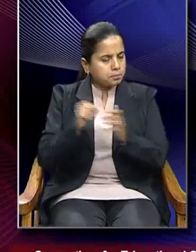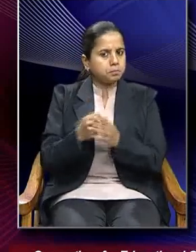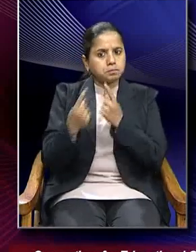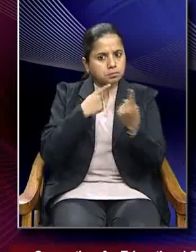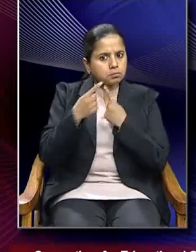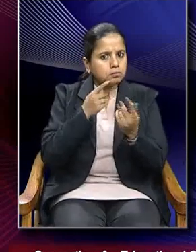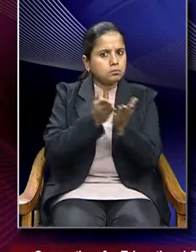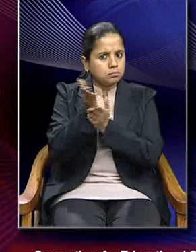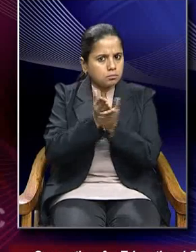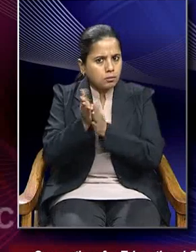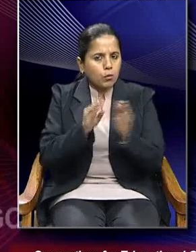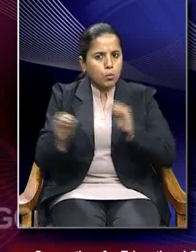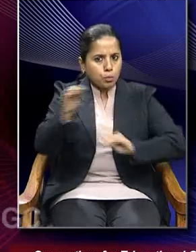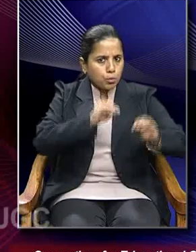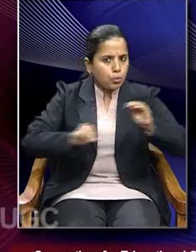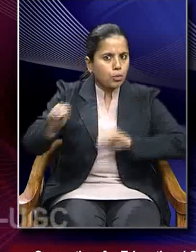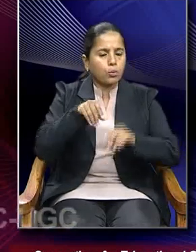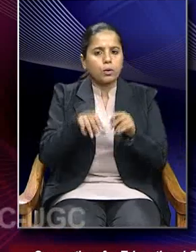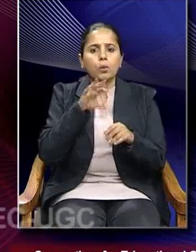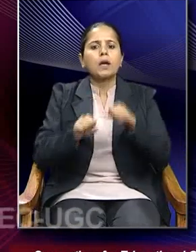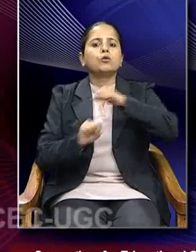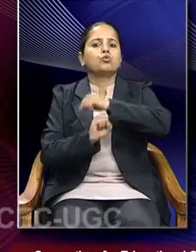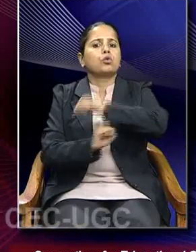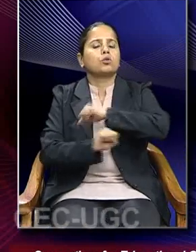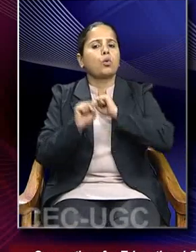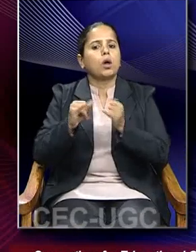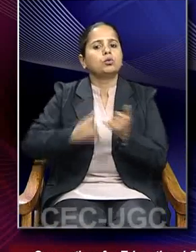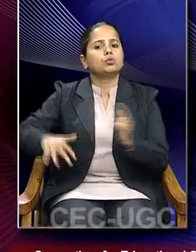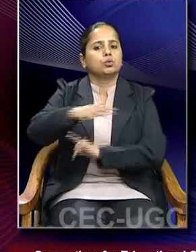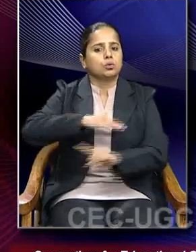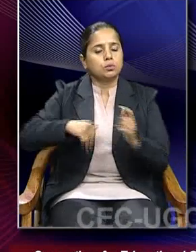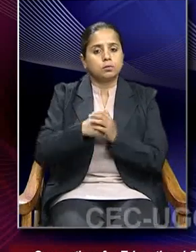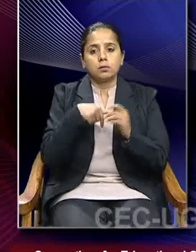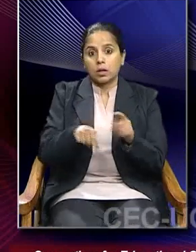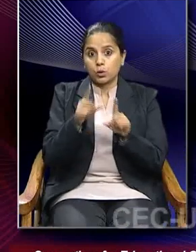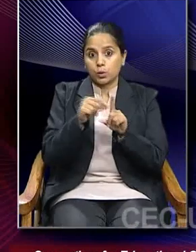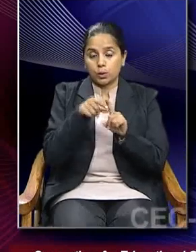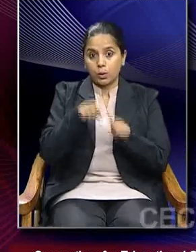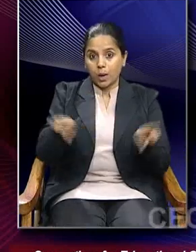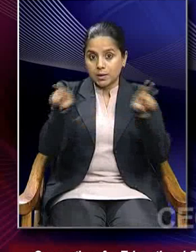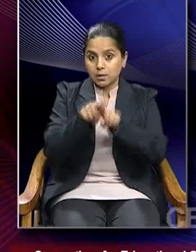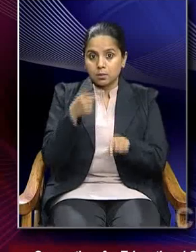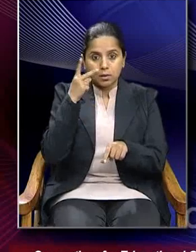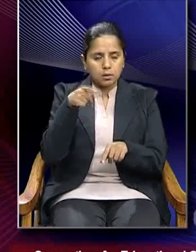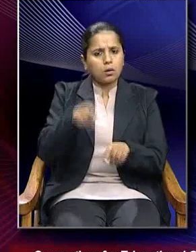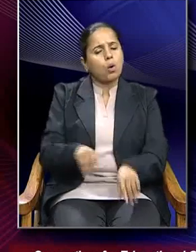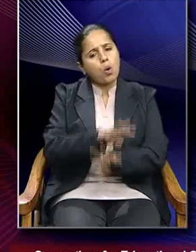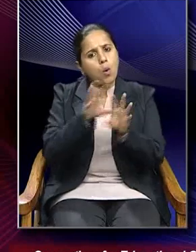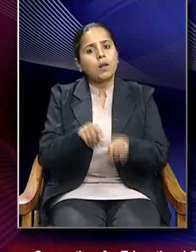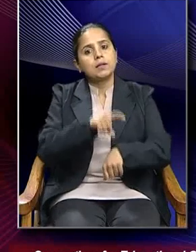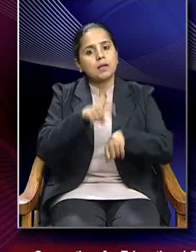interaction, mobility, and structures of society. And in doing so, they're all the